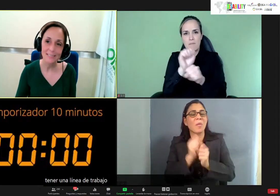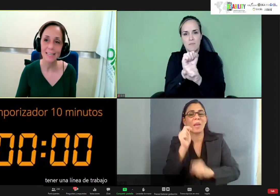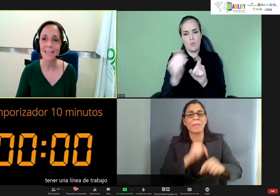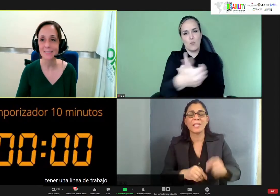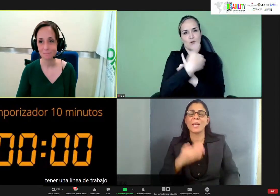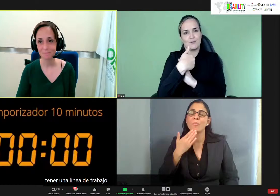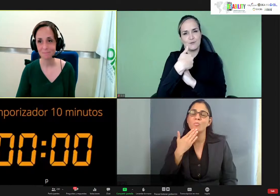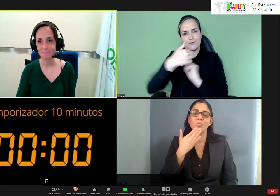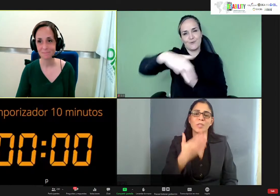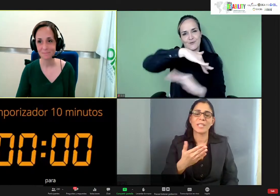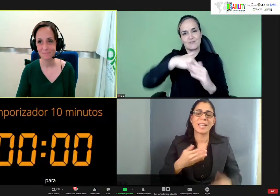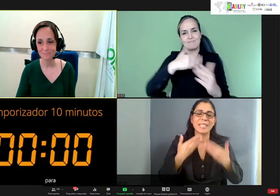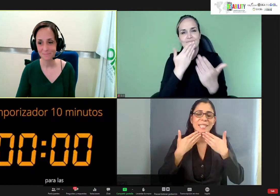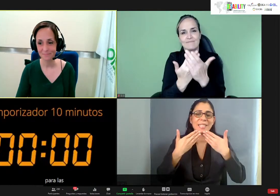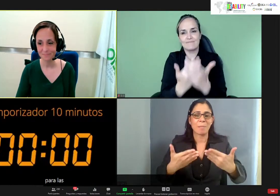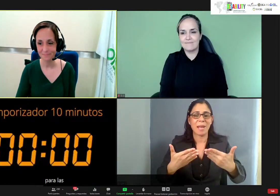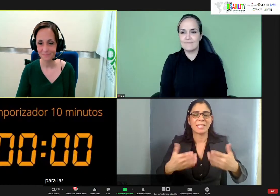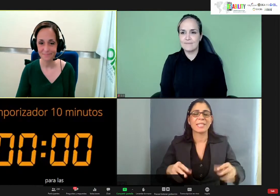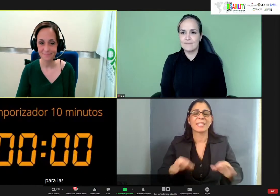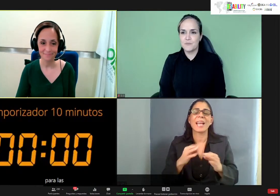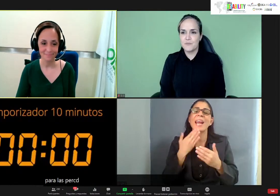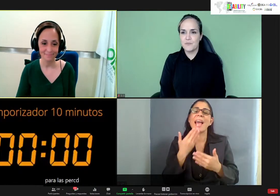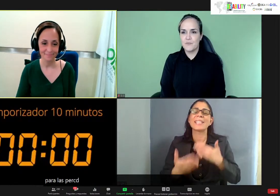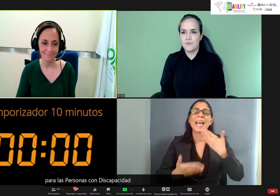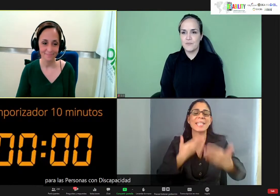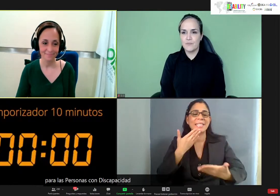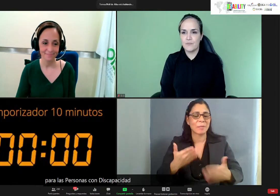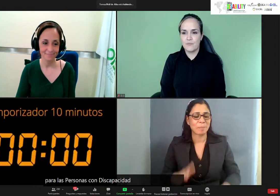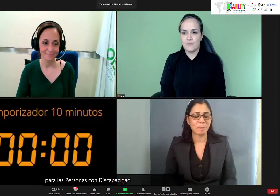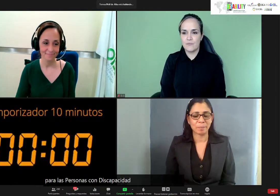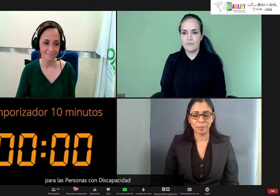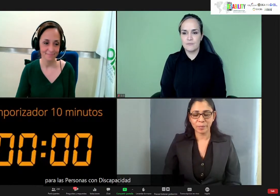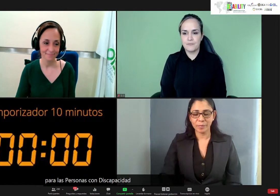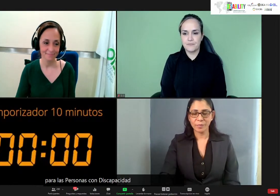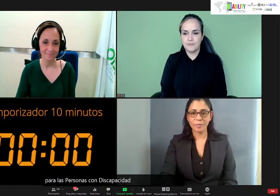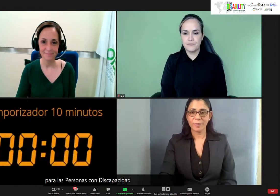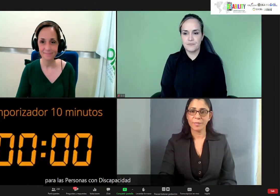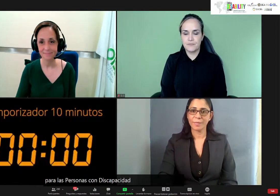persons with disabilities and social protection thank you very much